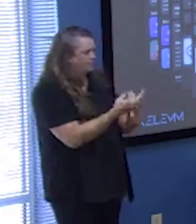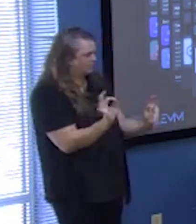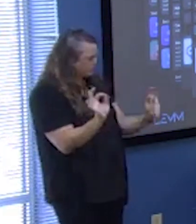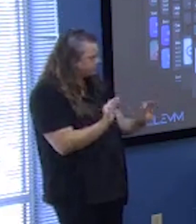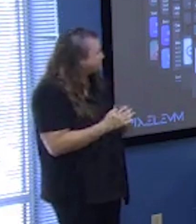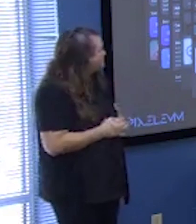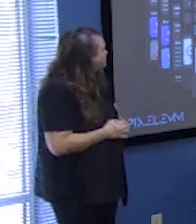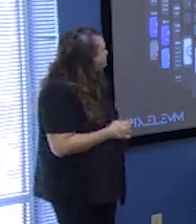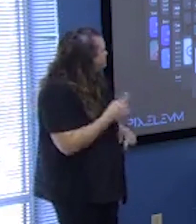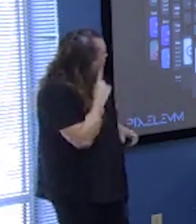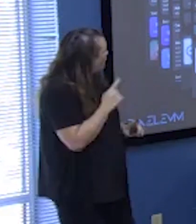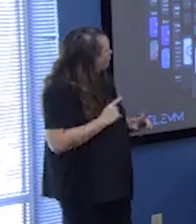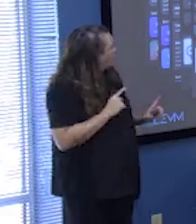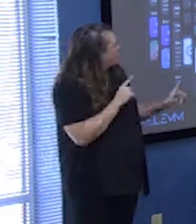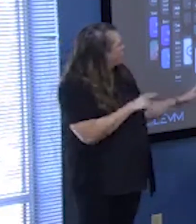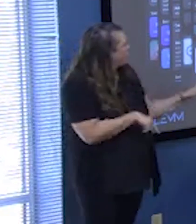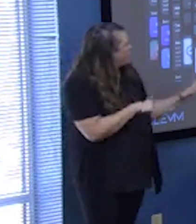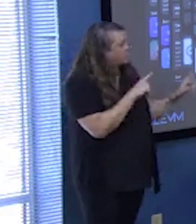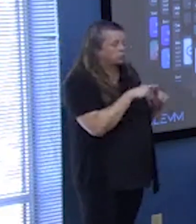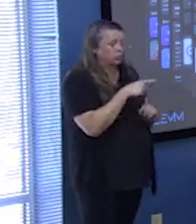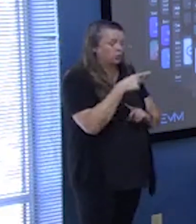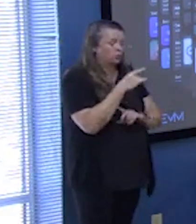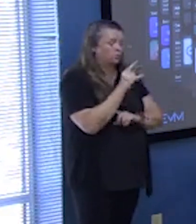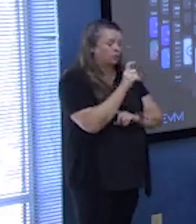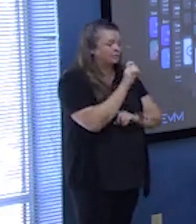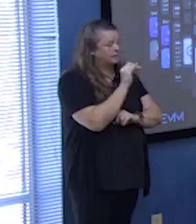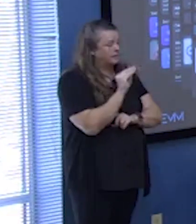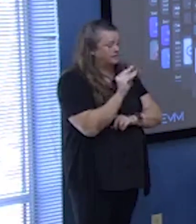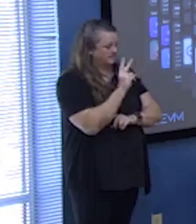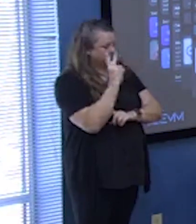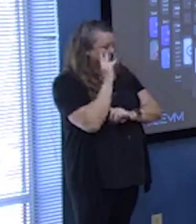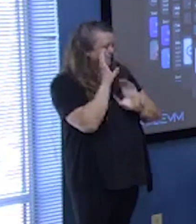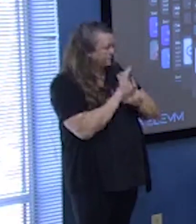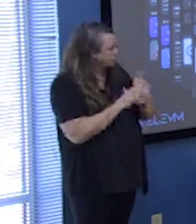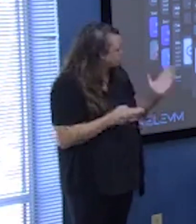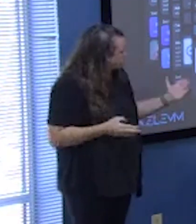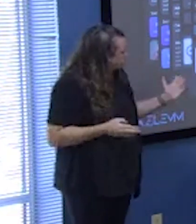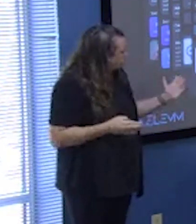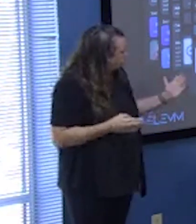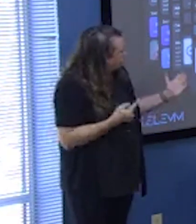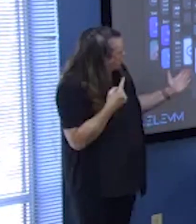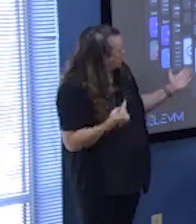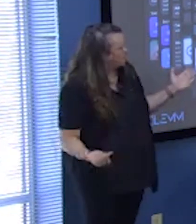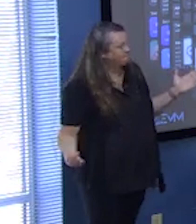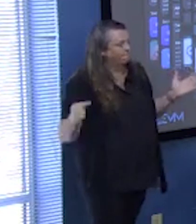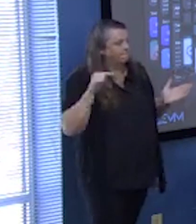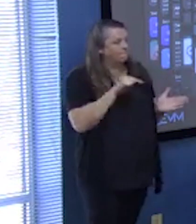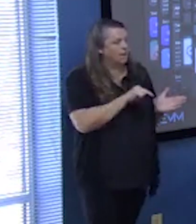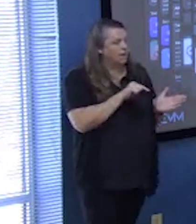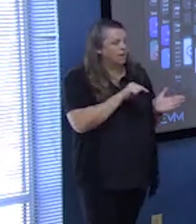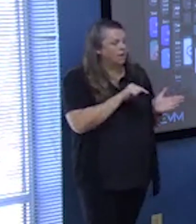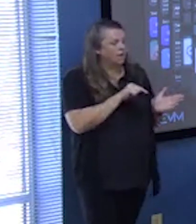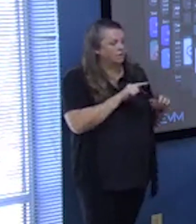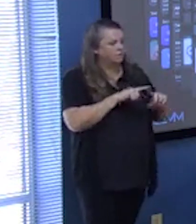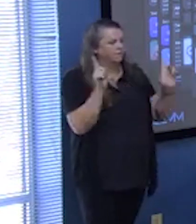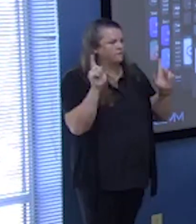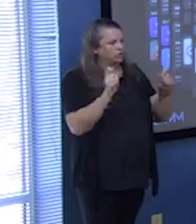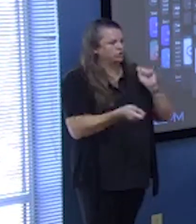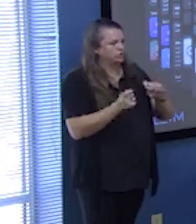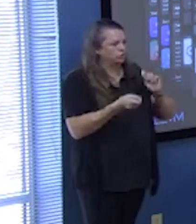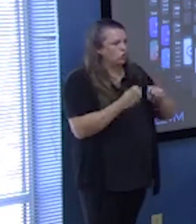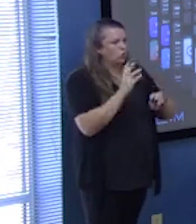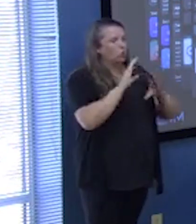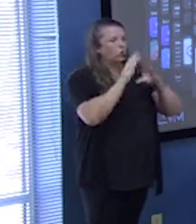they literally see the Pixelemm world right here. Every single time they go back to Pixelemm, this is different. The